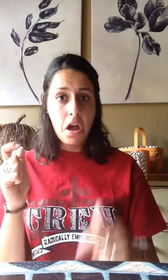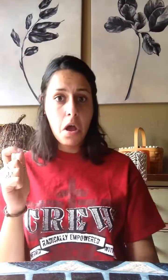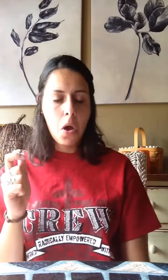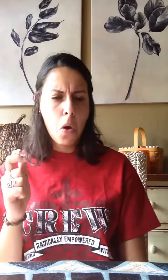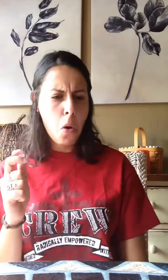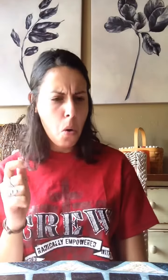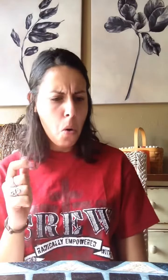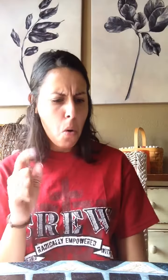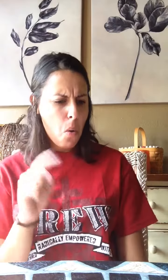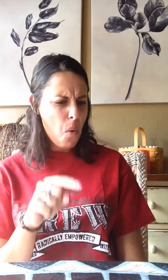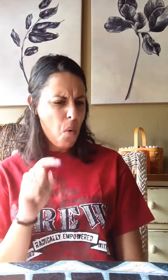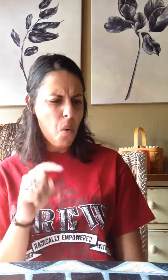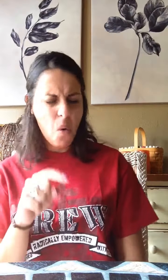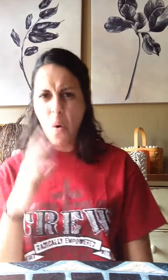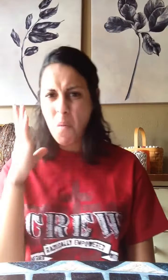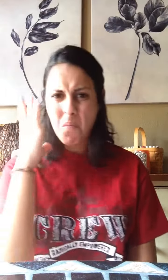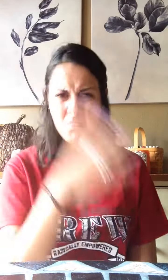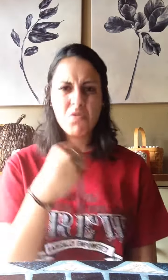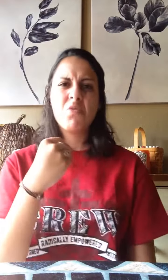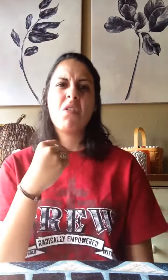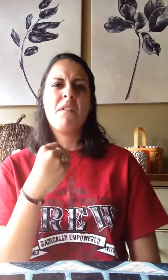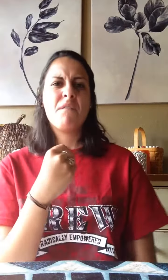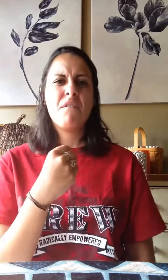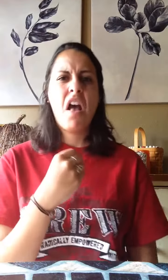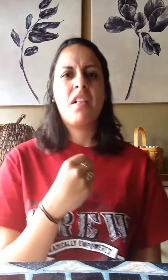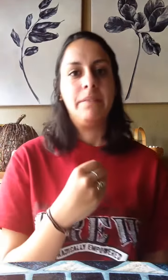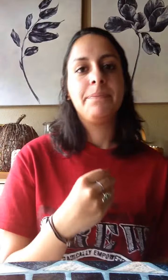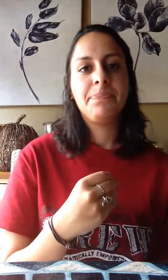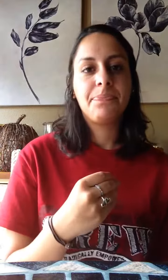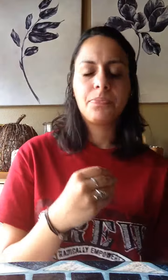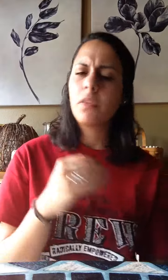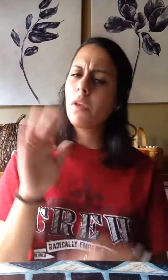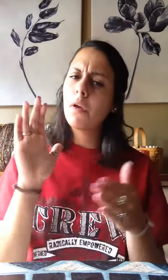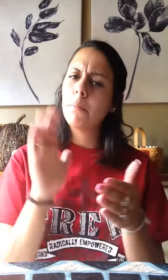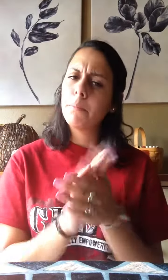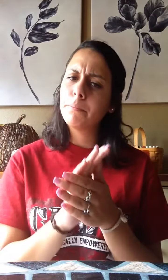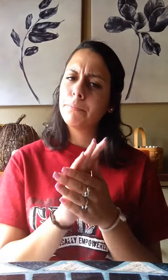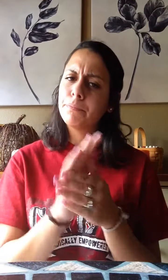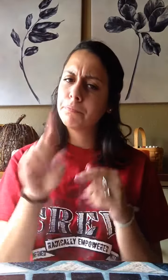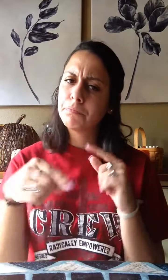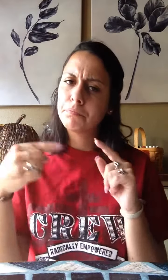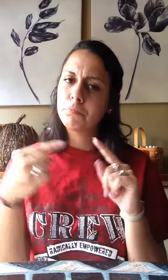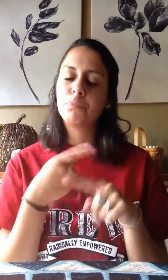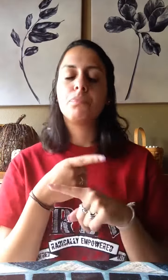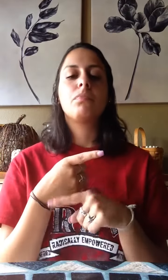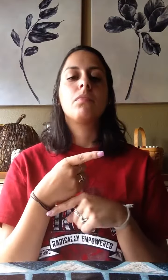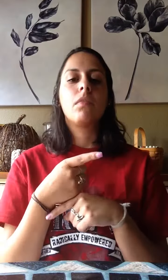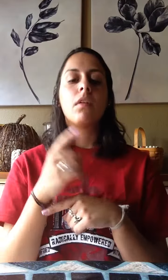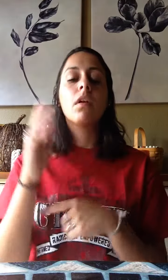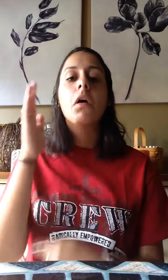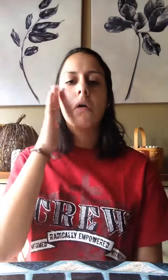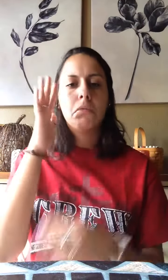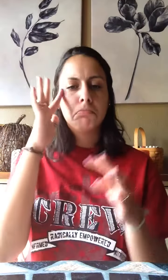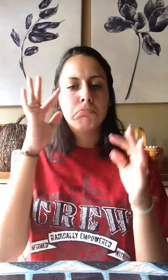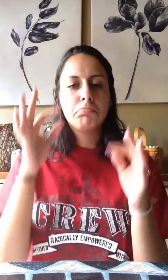That's Peyton Manning. That you don't give up. I saw Aaron Rodgers go in there week one and not throw the ball down the right side because he wanted to stay away from Richard Zimmerman. I